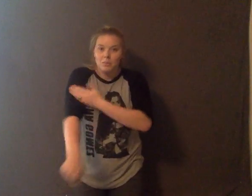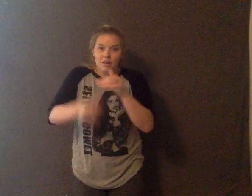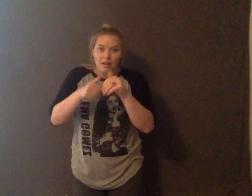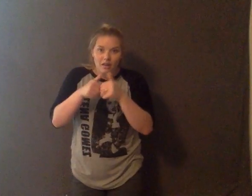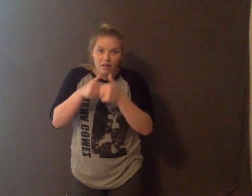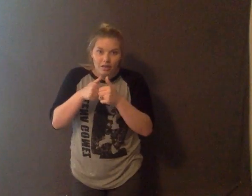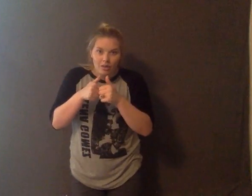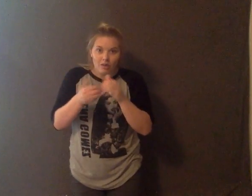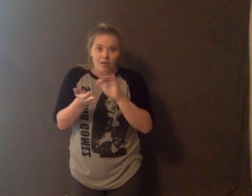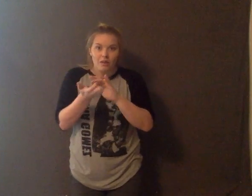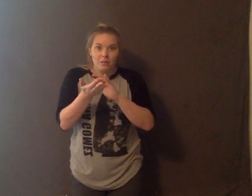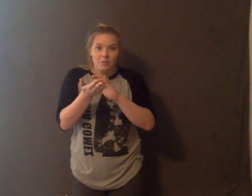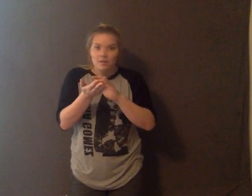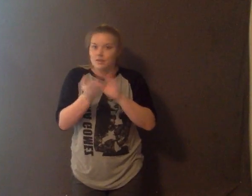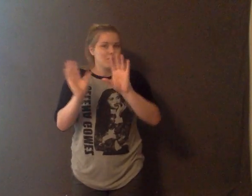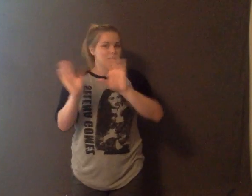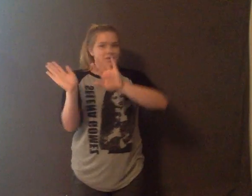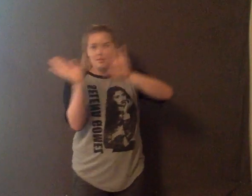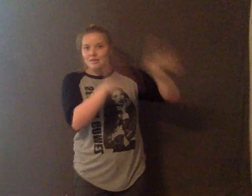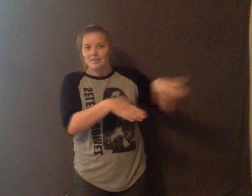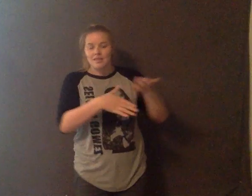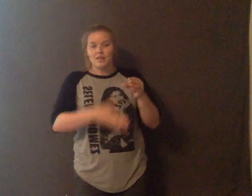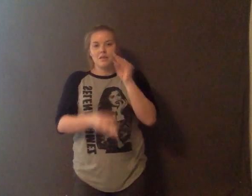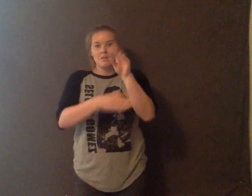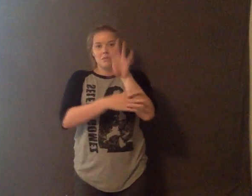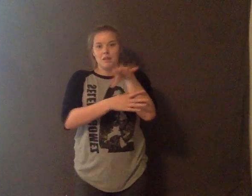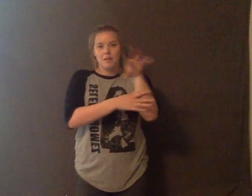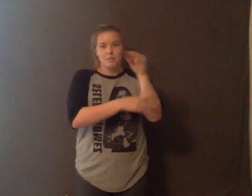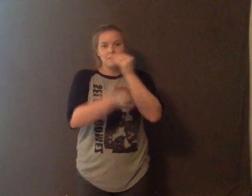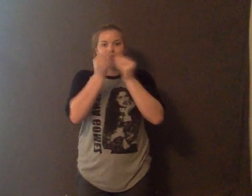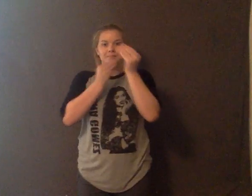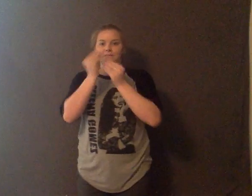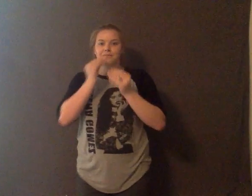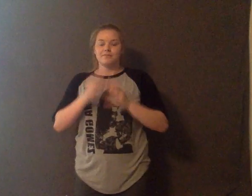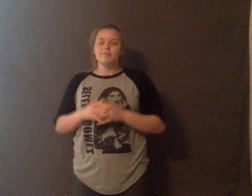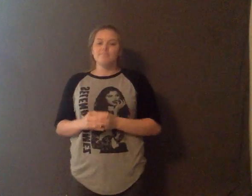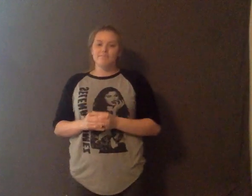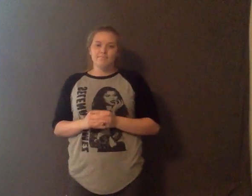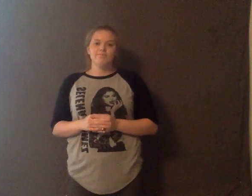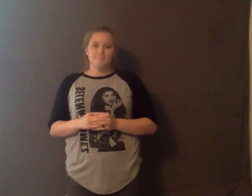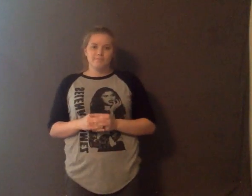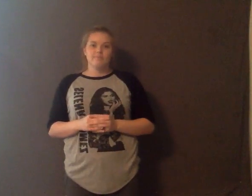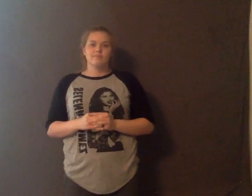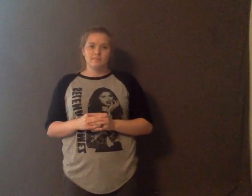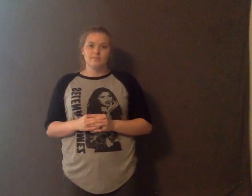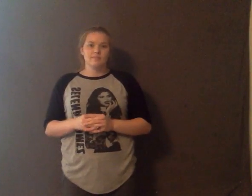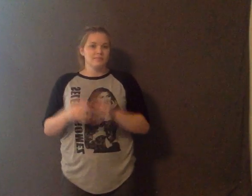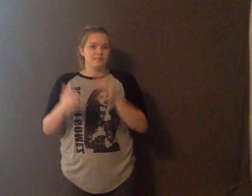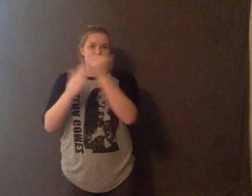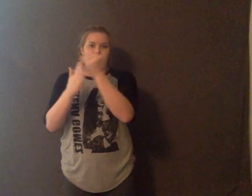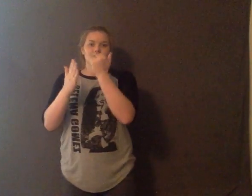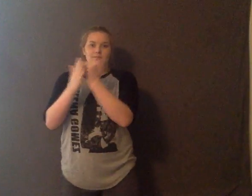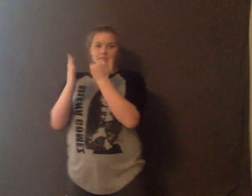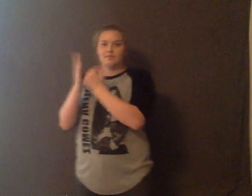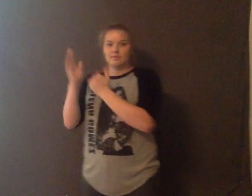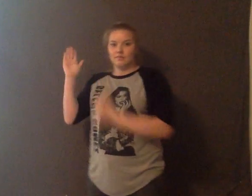compared to any medical, surgical, any kind of intervention was a plant-based diet. You can see that with every sequential reduction in animal products, people